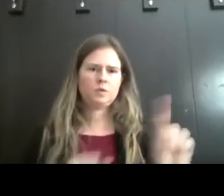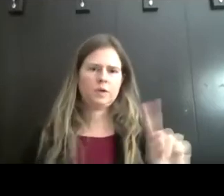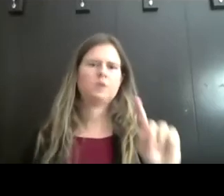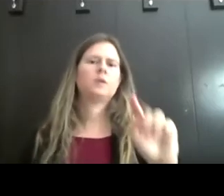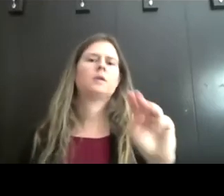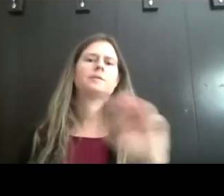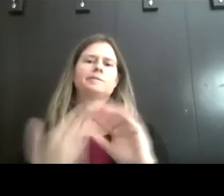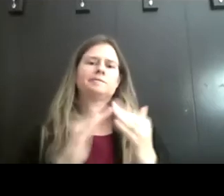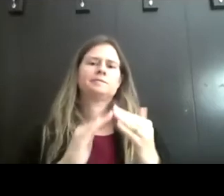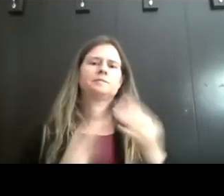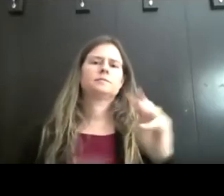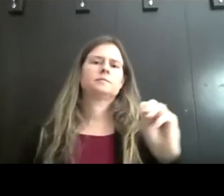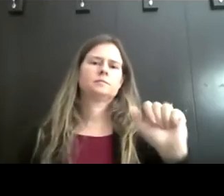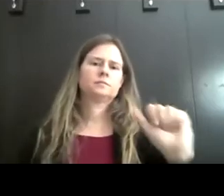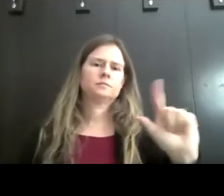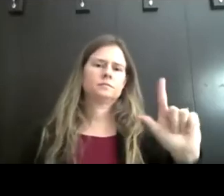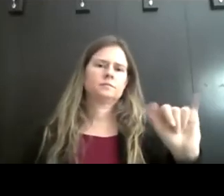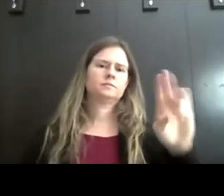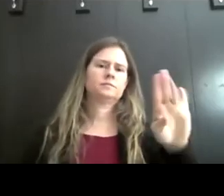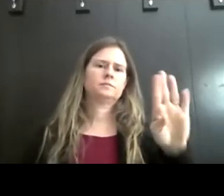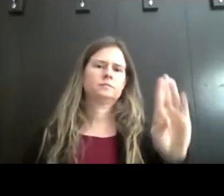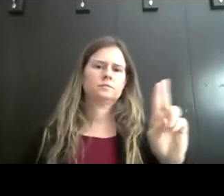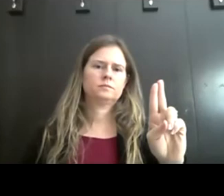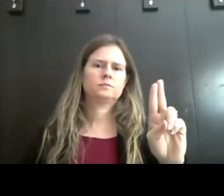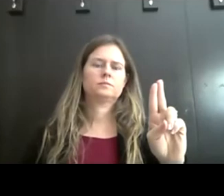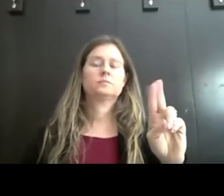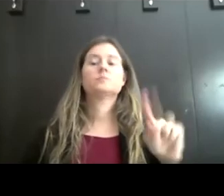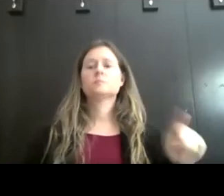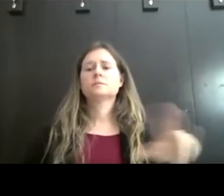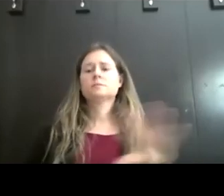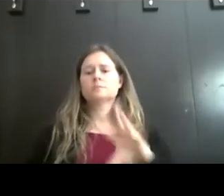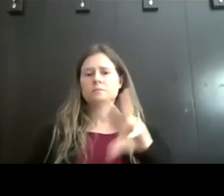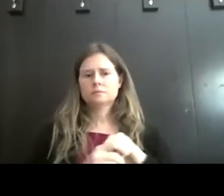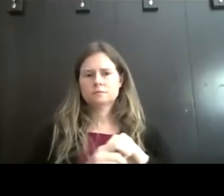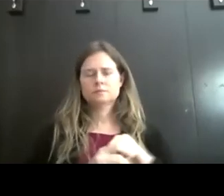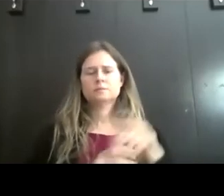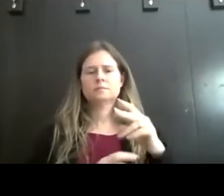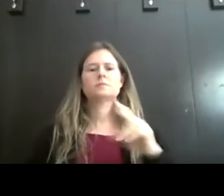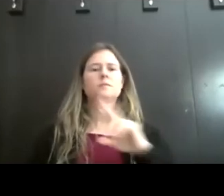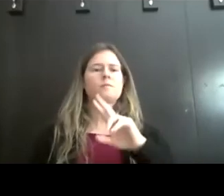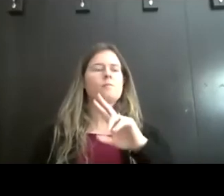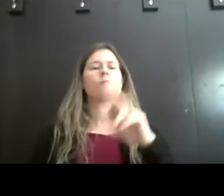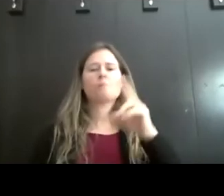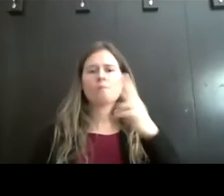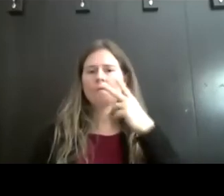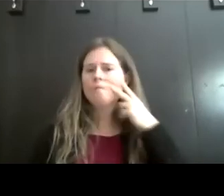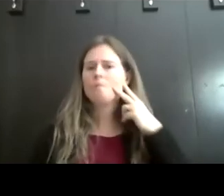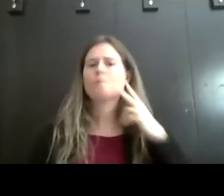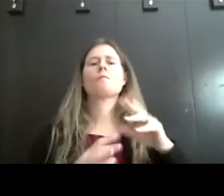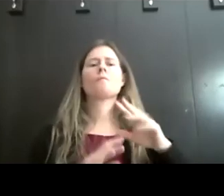He's also involved in several Native American groups and the organizations and work that is